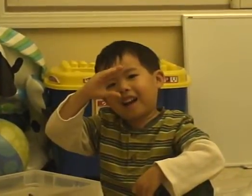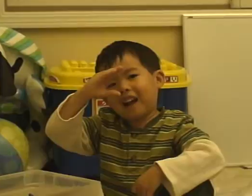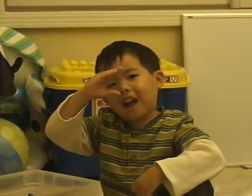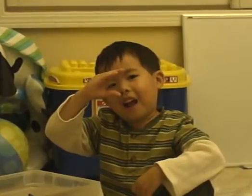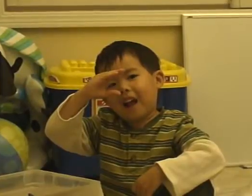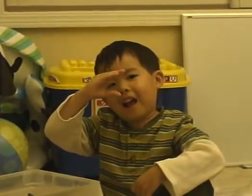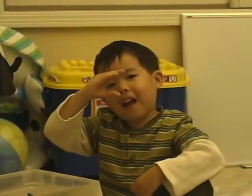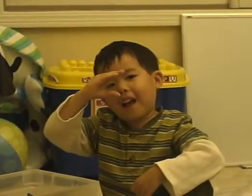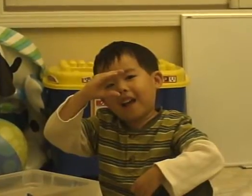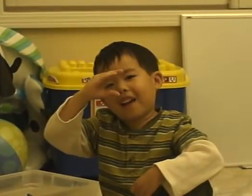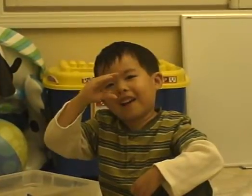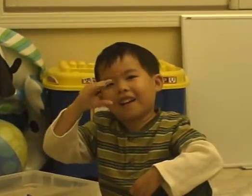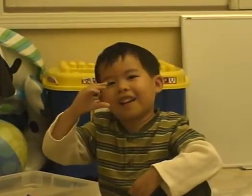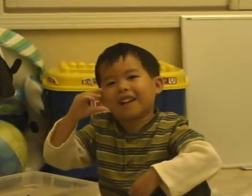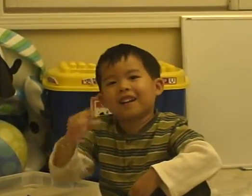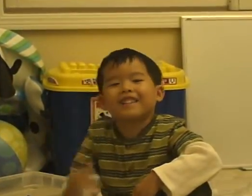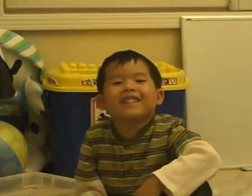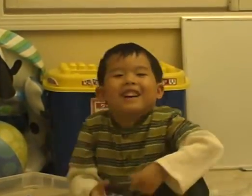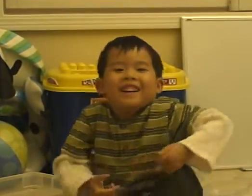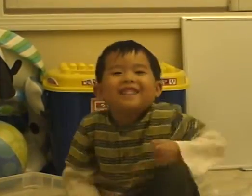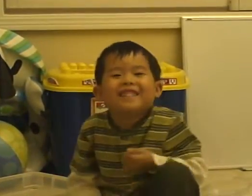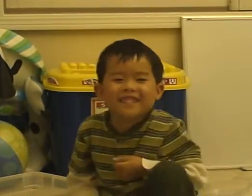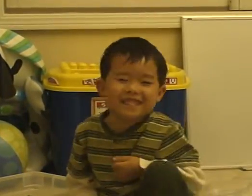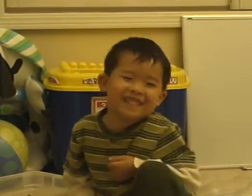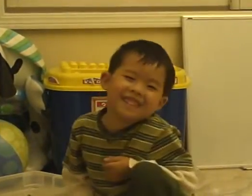N. N. I don't know.